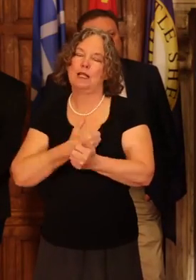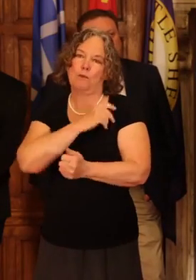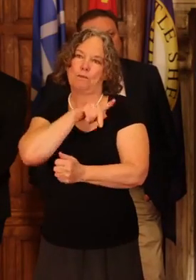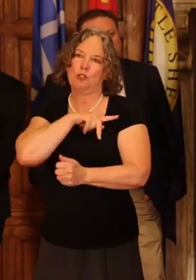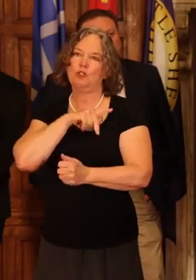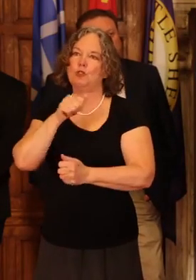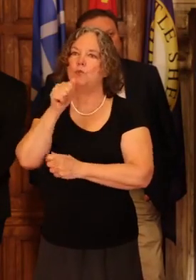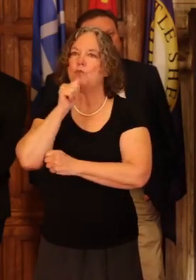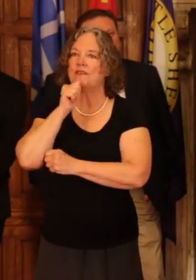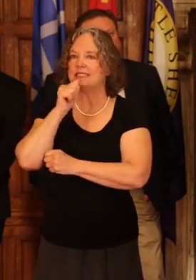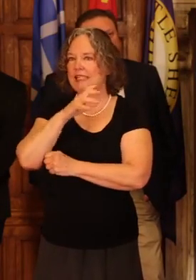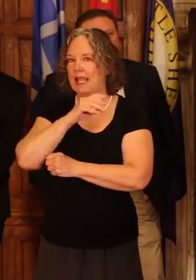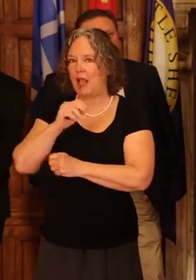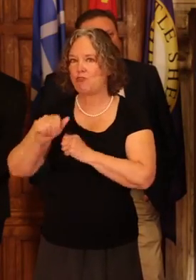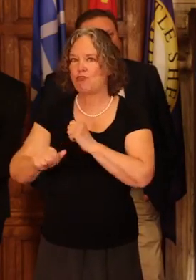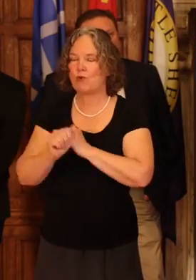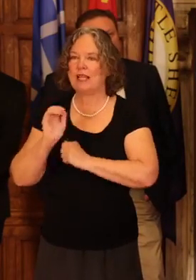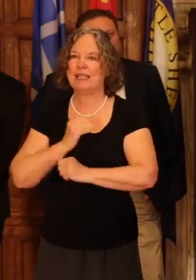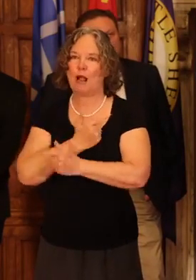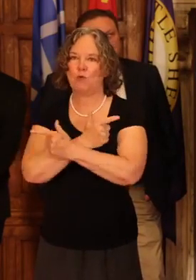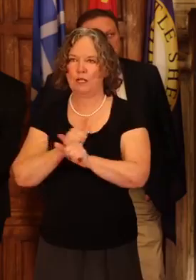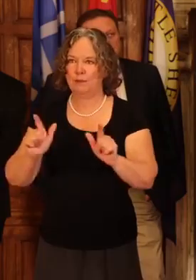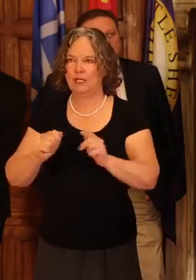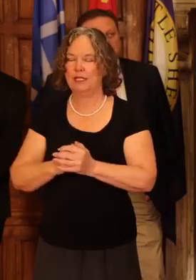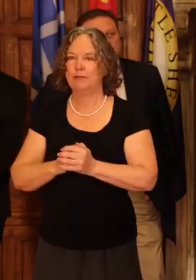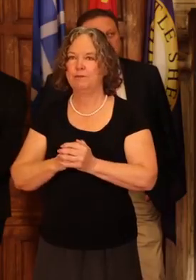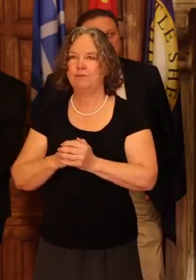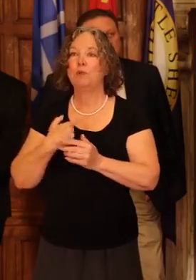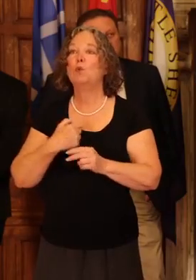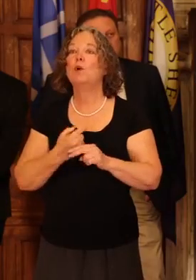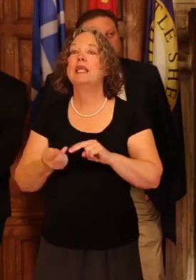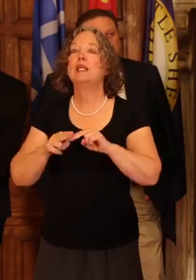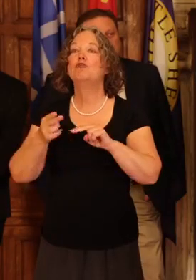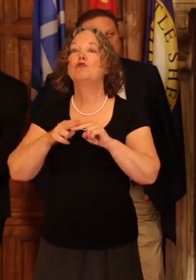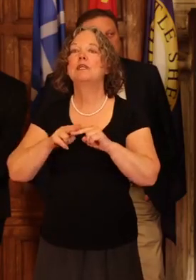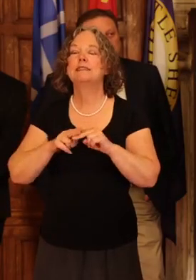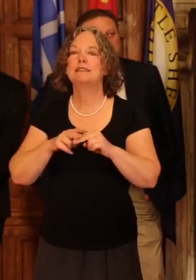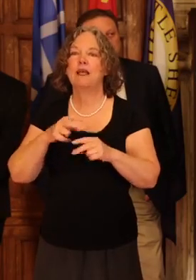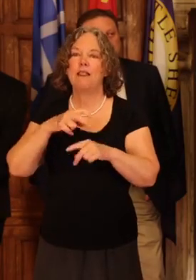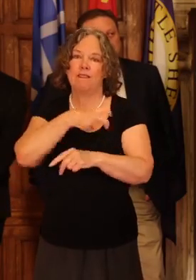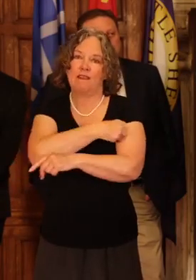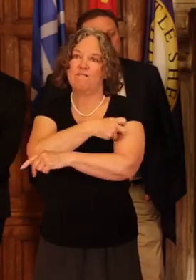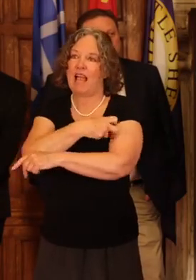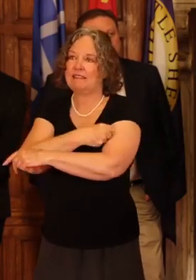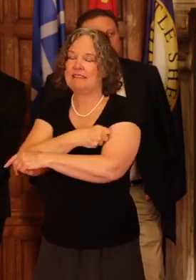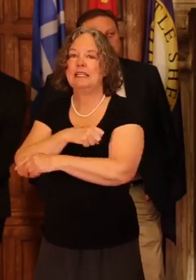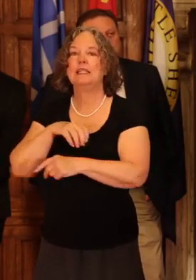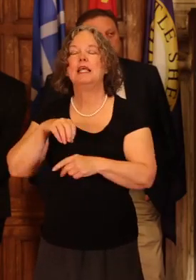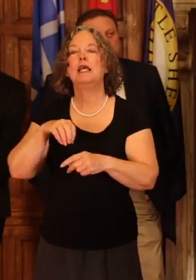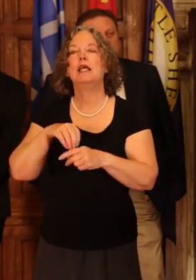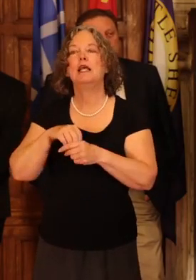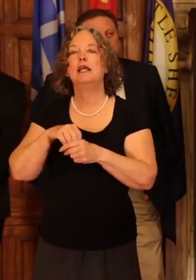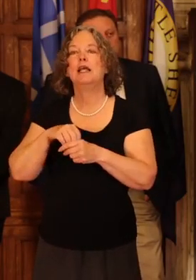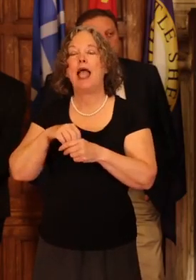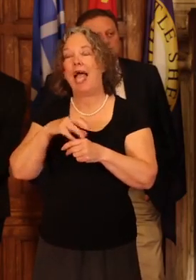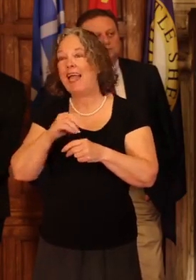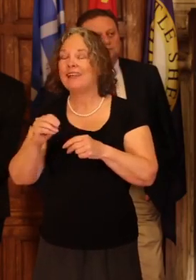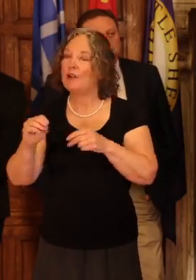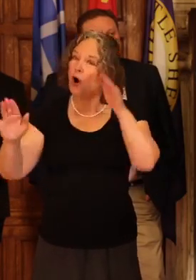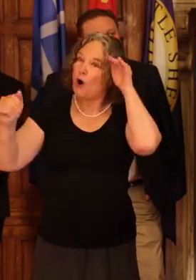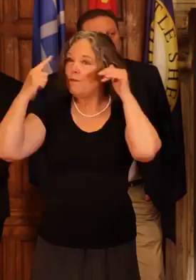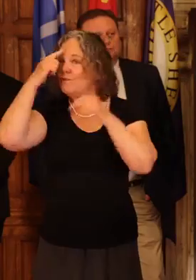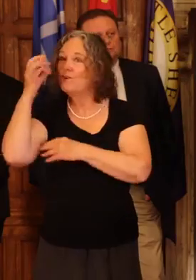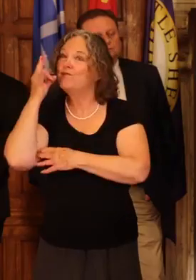and threaten our liberty. We increased uptake of the COVID-19 vaccine. The light at the end of the